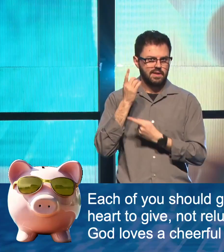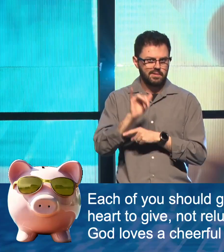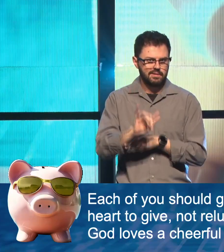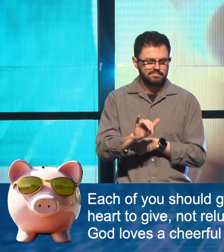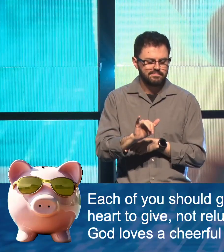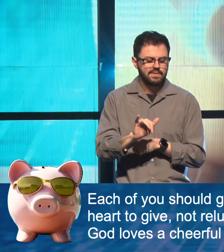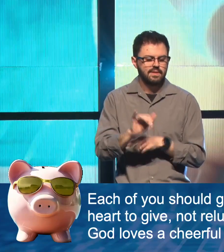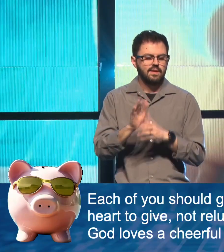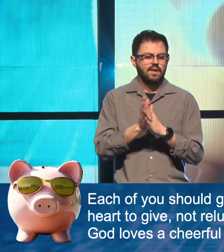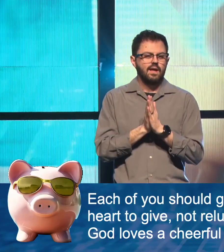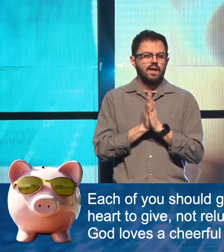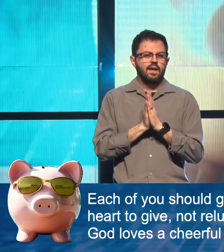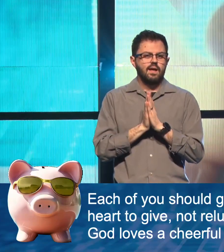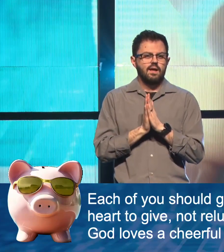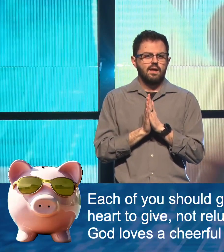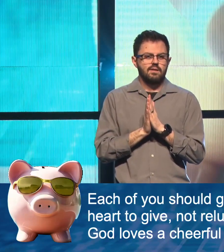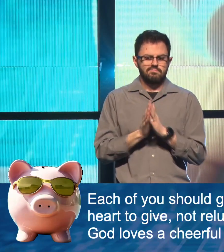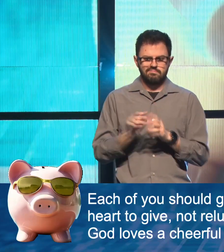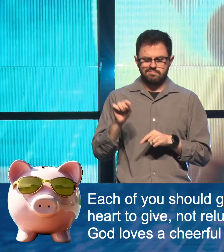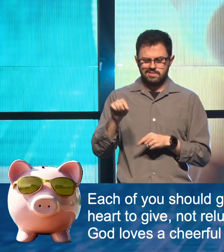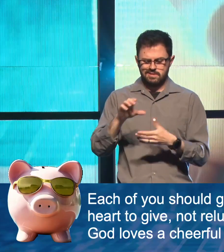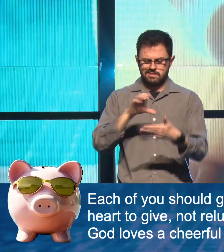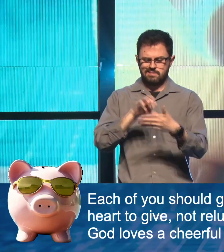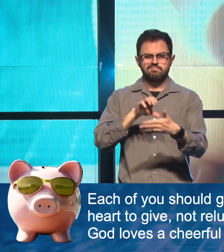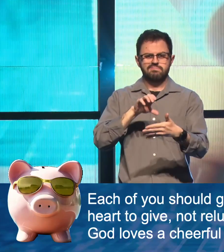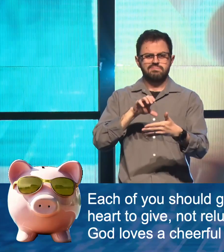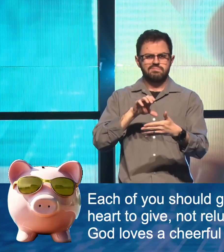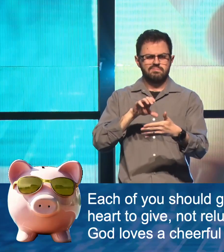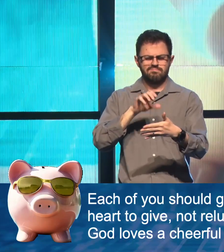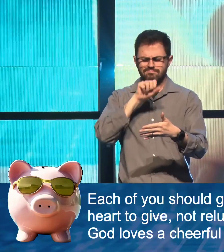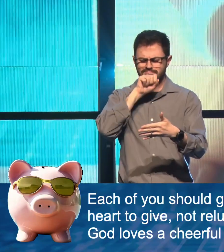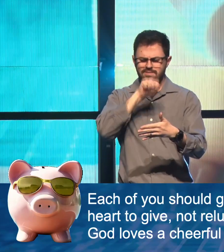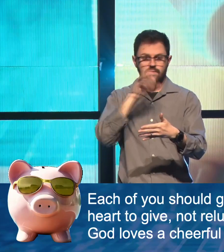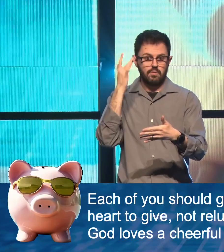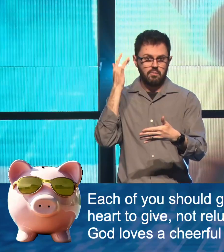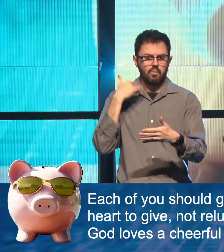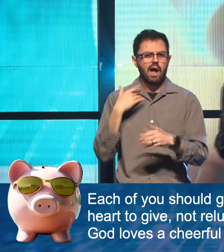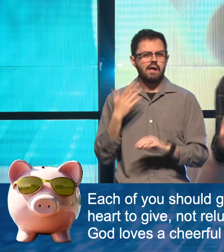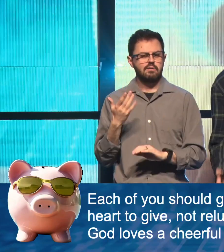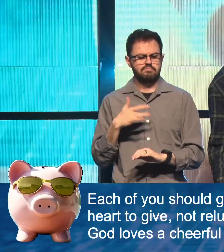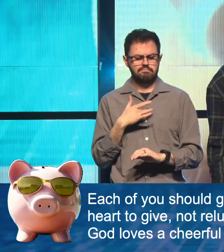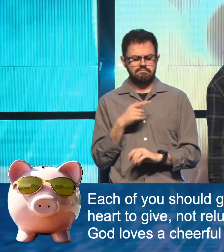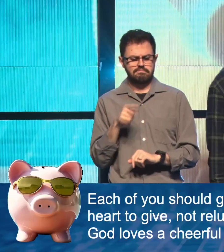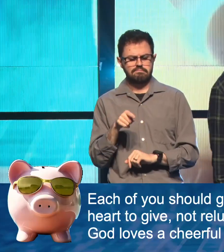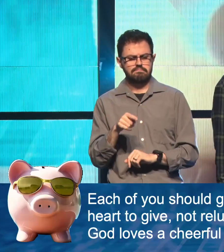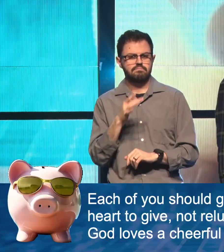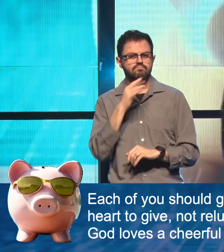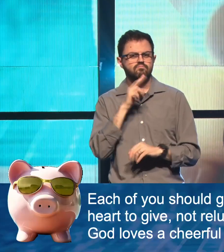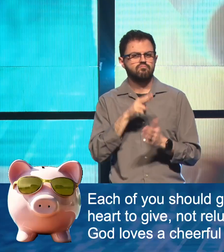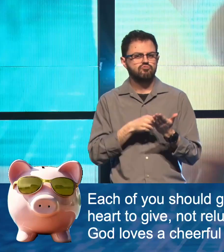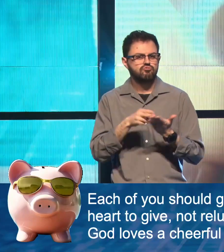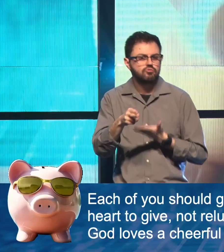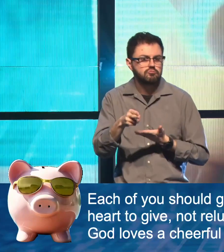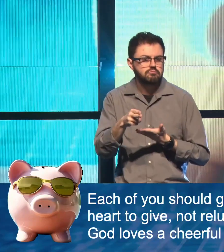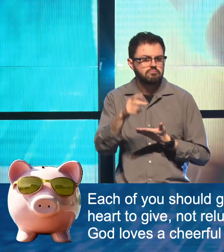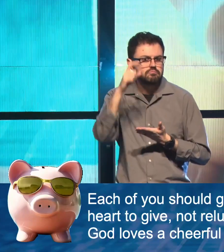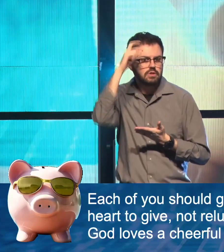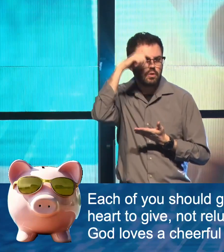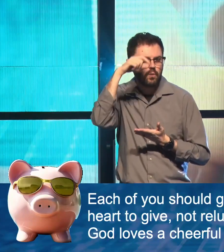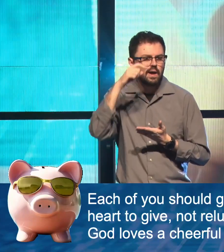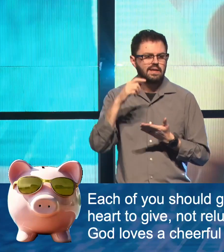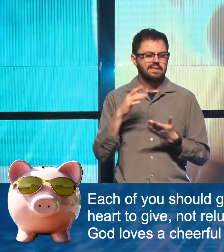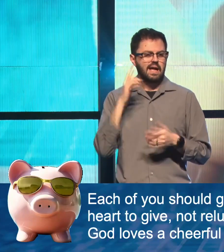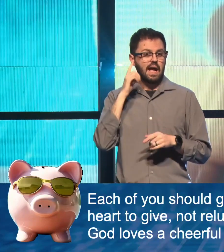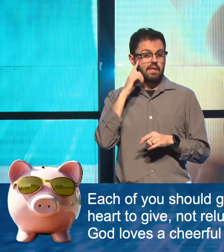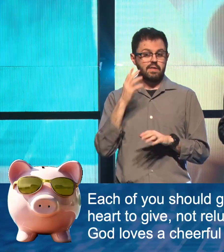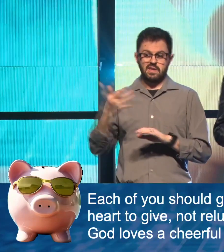Now, I love this passage because I think it's truth. I think there's wisdom in it. I think it's been used to manipulate people to give beyond what they